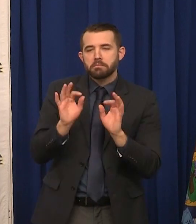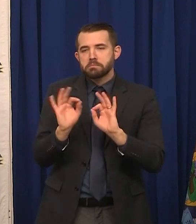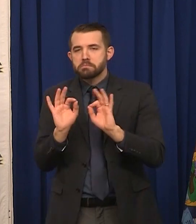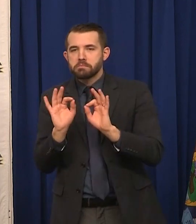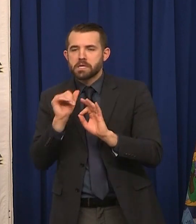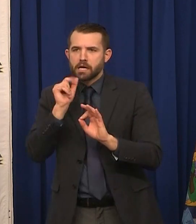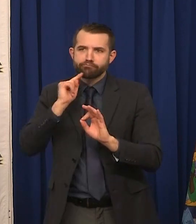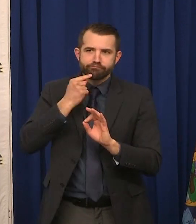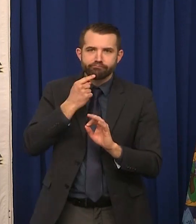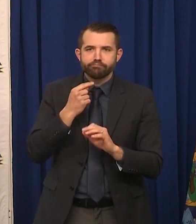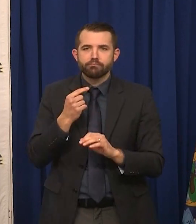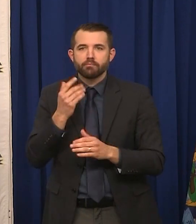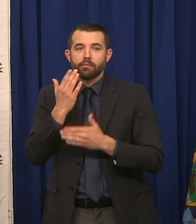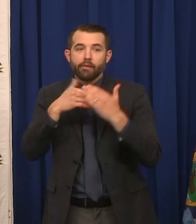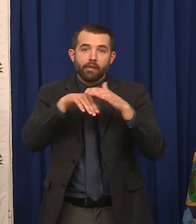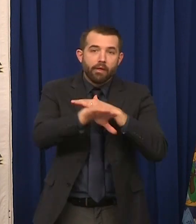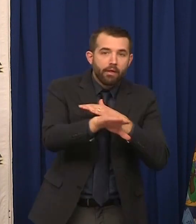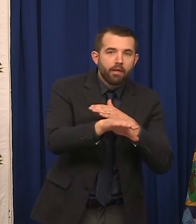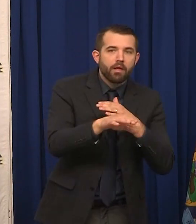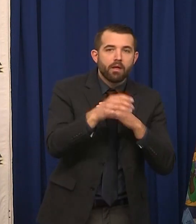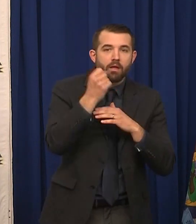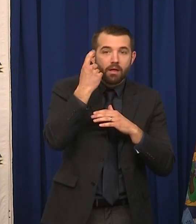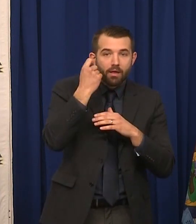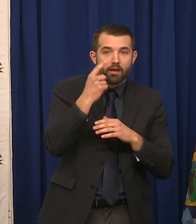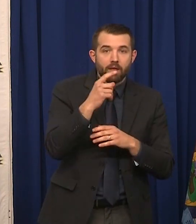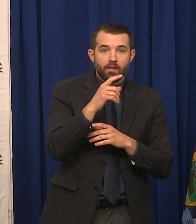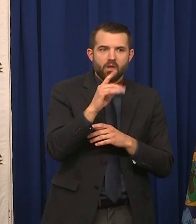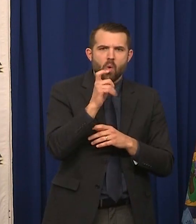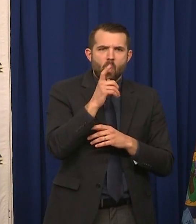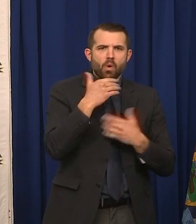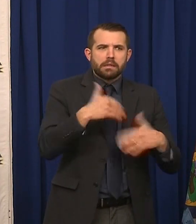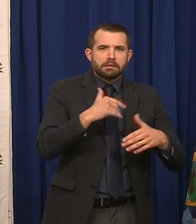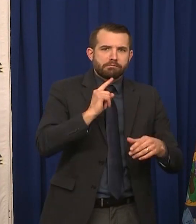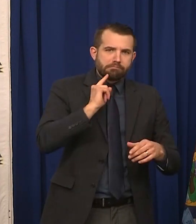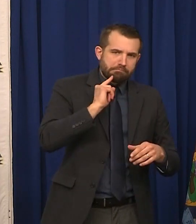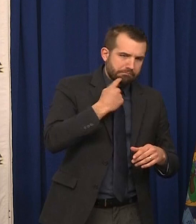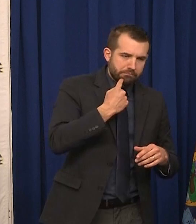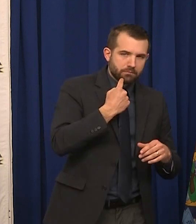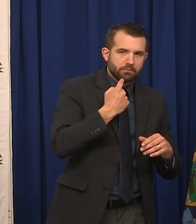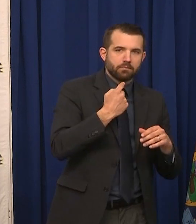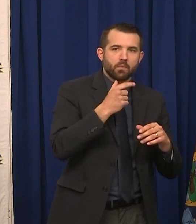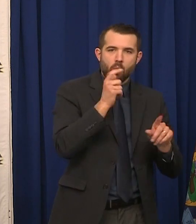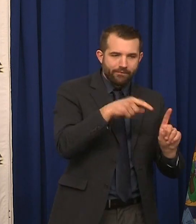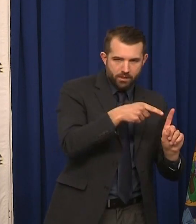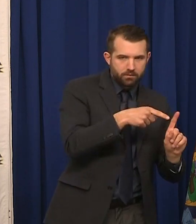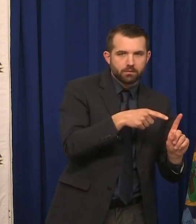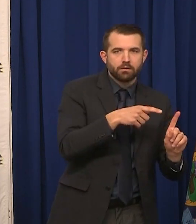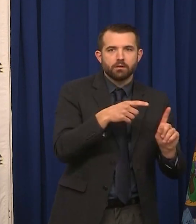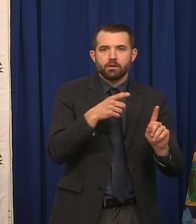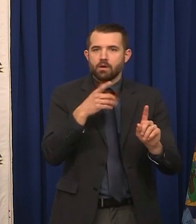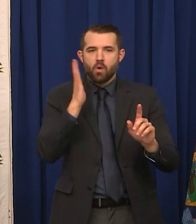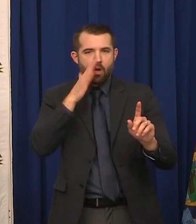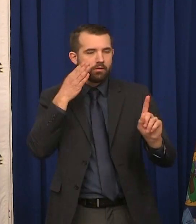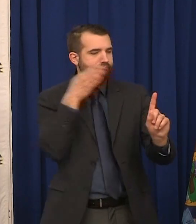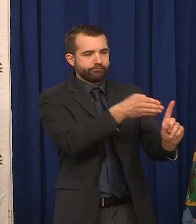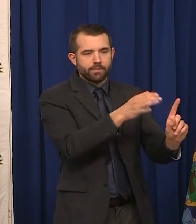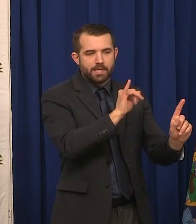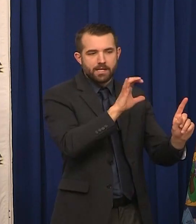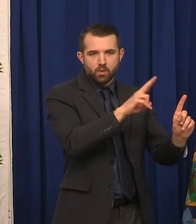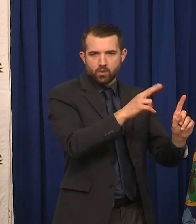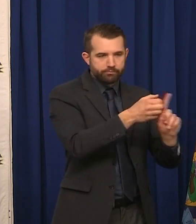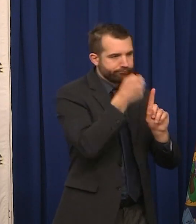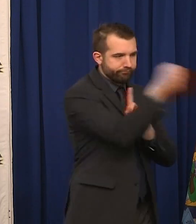admitted, but not into critical care. Others have been in critical care. We'll have better numbers on what that looks